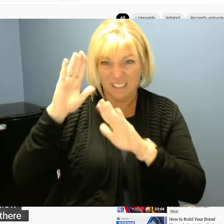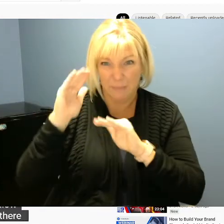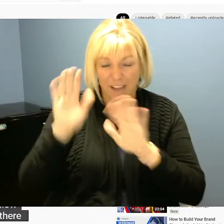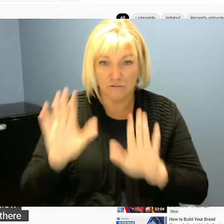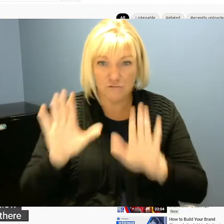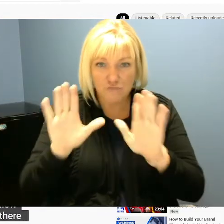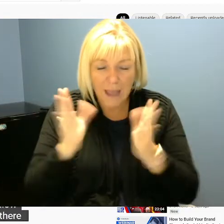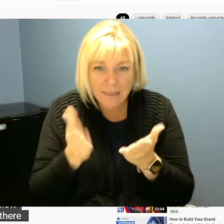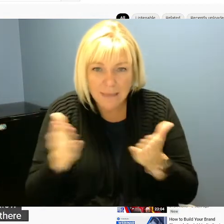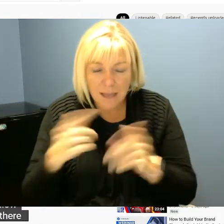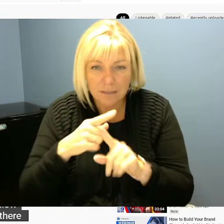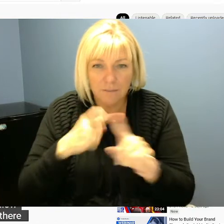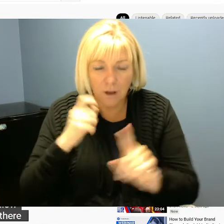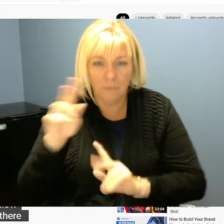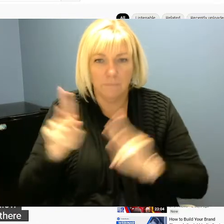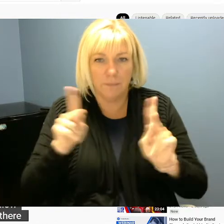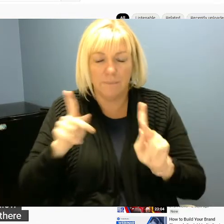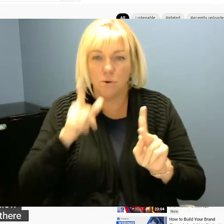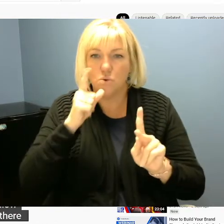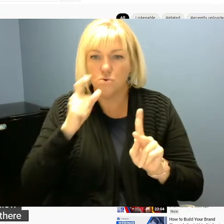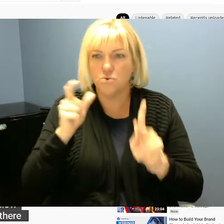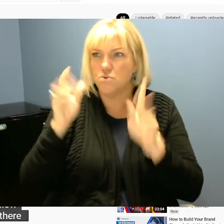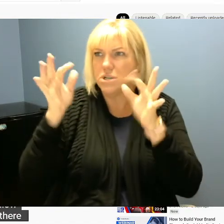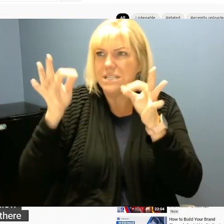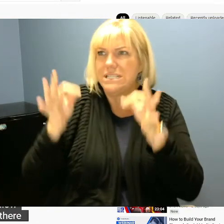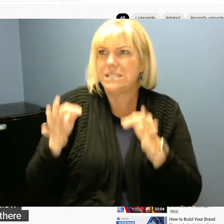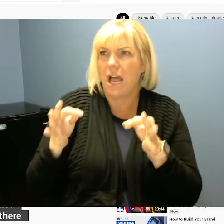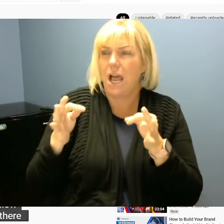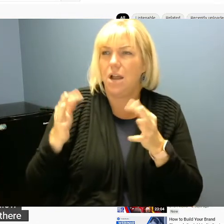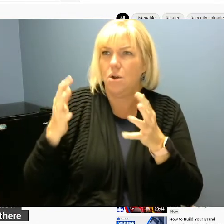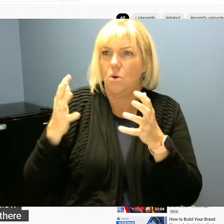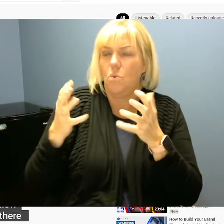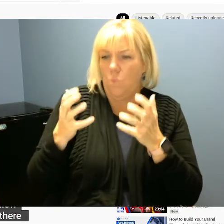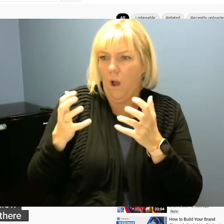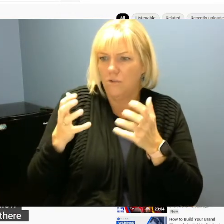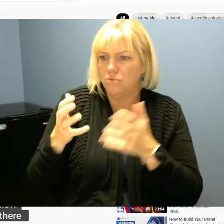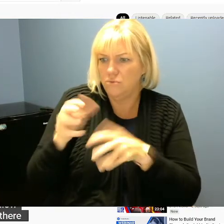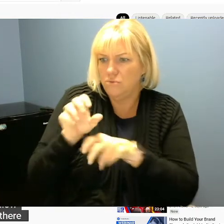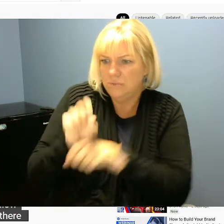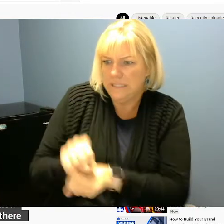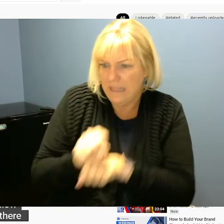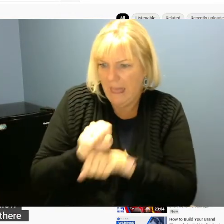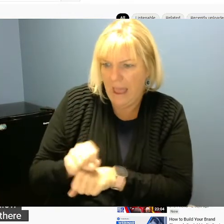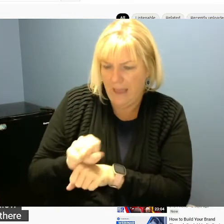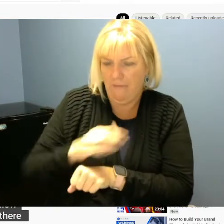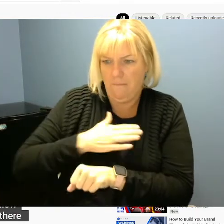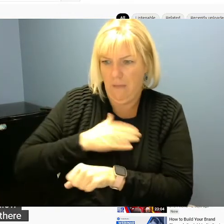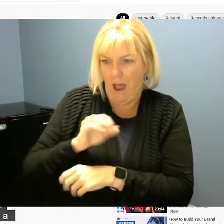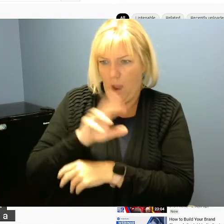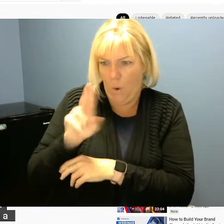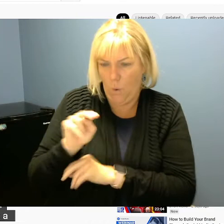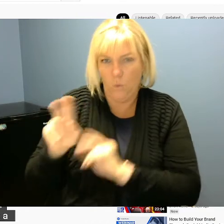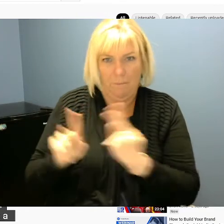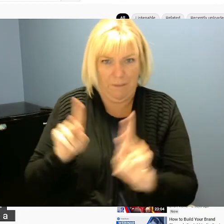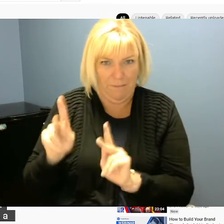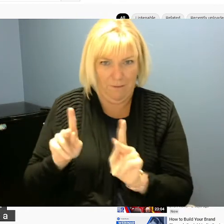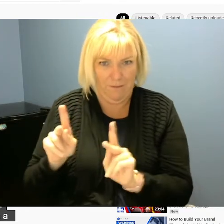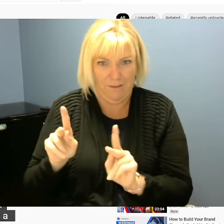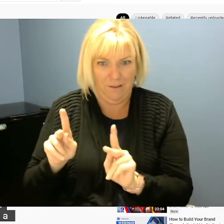such a noble stand against the designs of their fellow men to enslave them. So what they're saying there